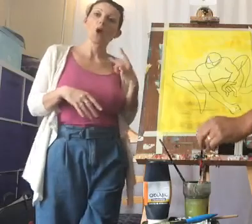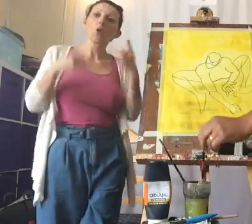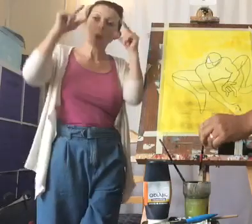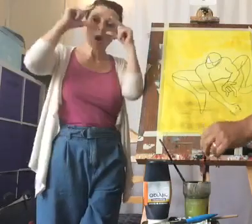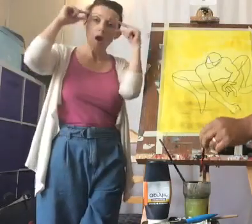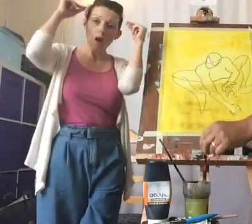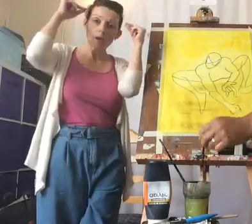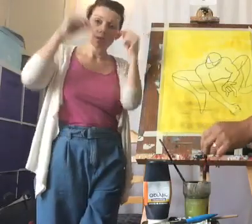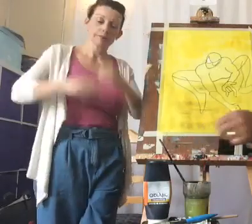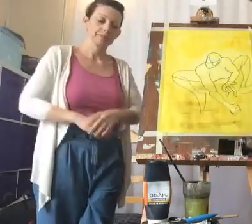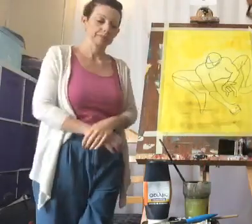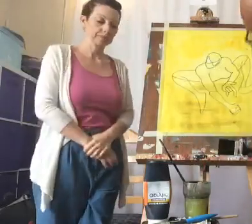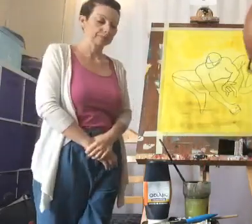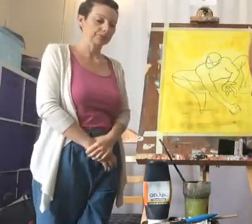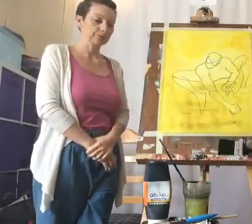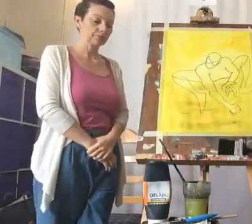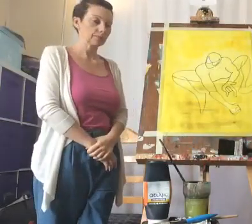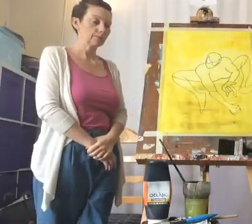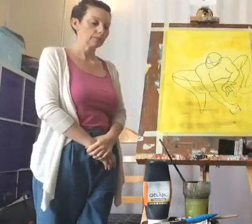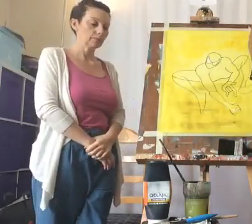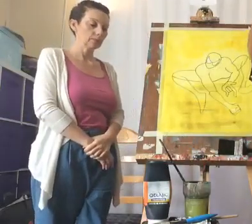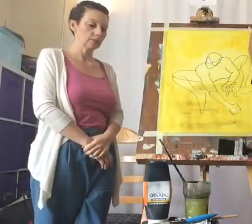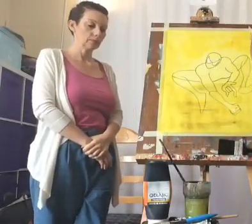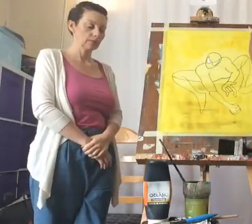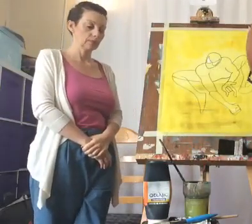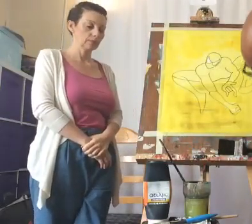suit. I'm going for the